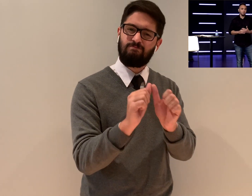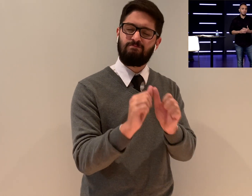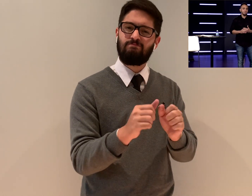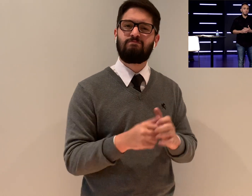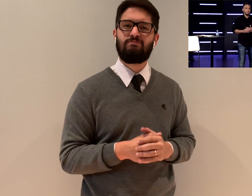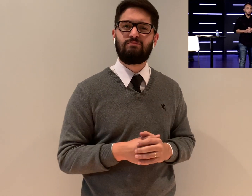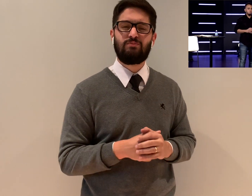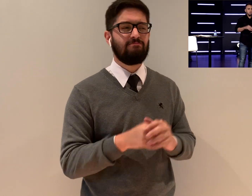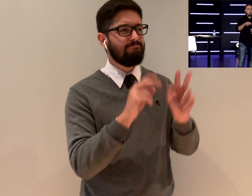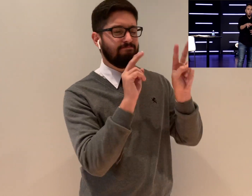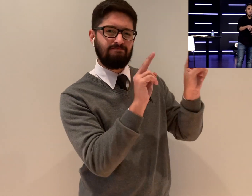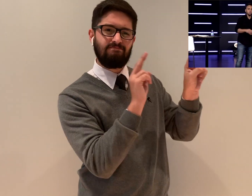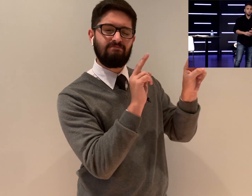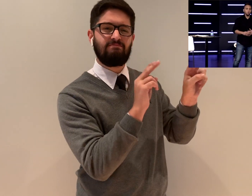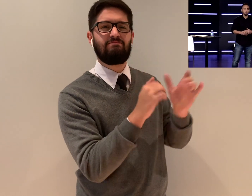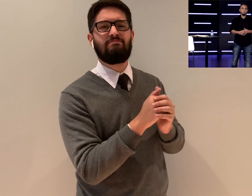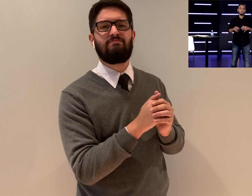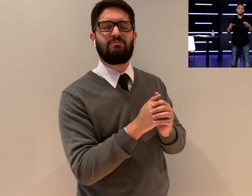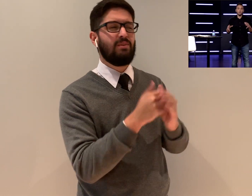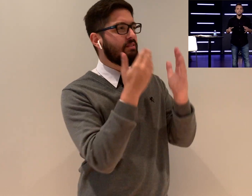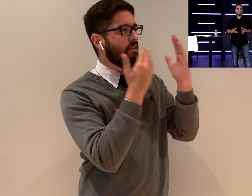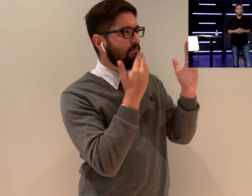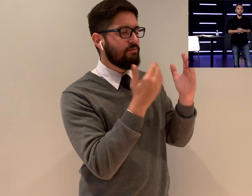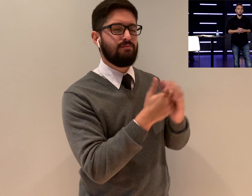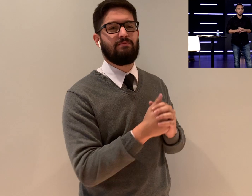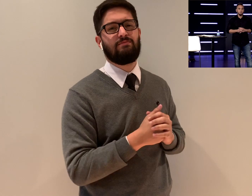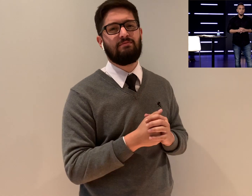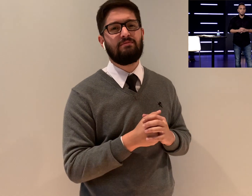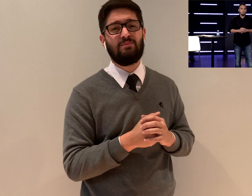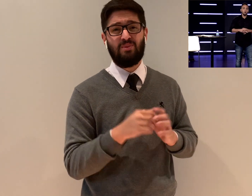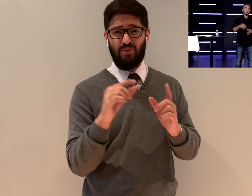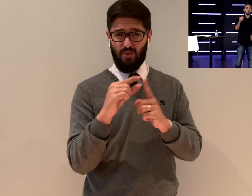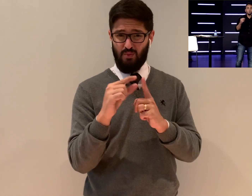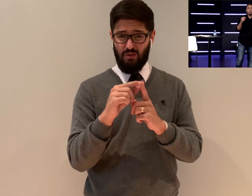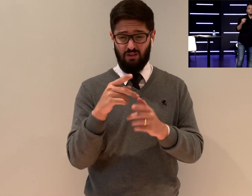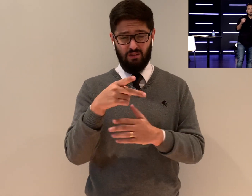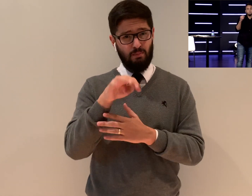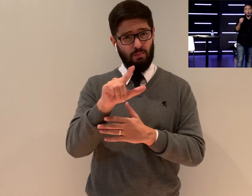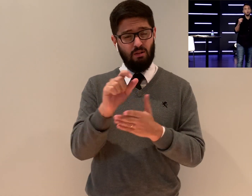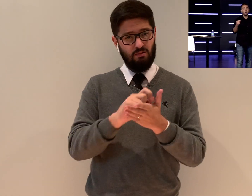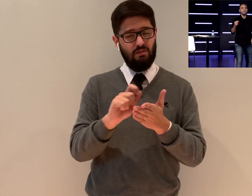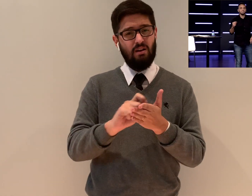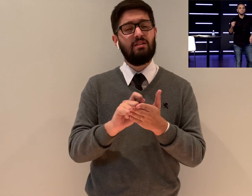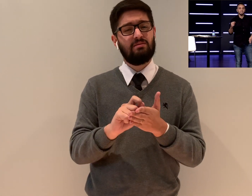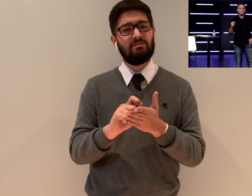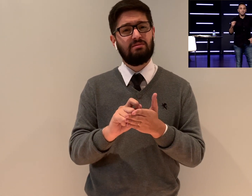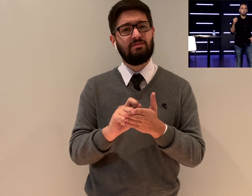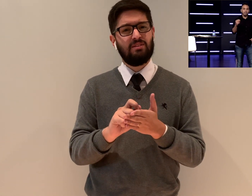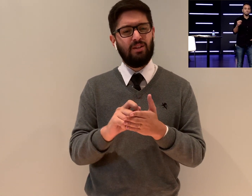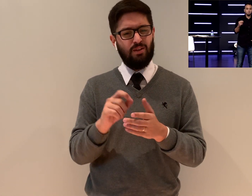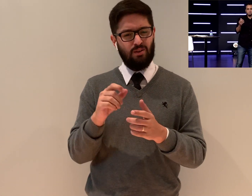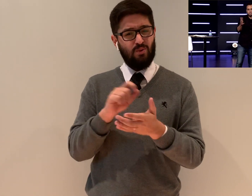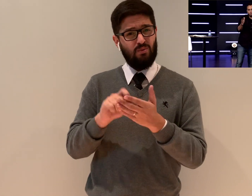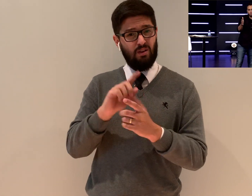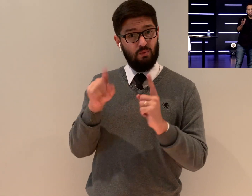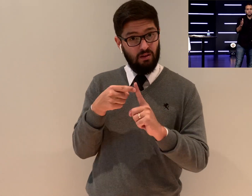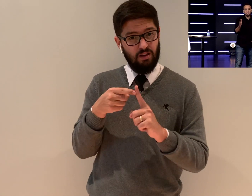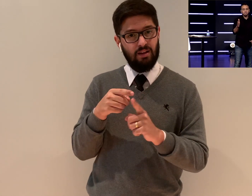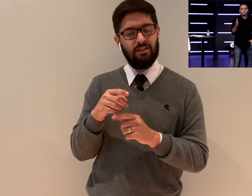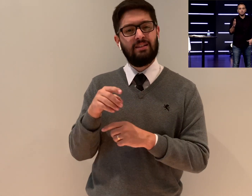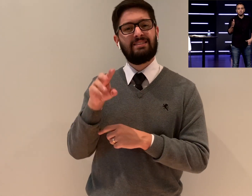prayer. Be watchful. Be thankful. You know, those words that Paul writes, he writes them in the